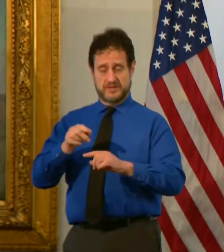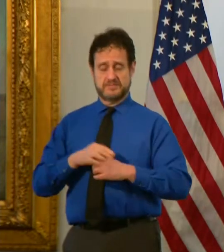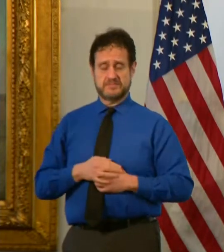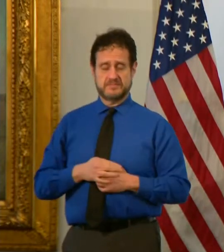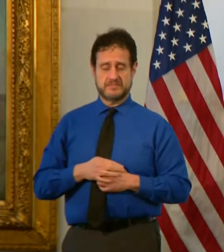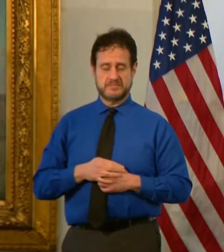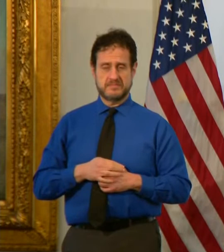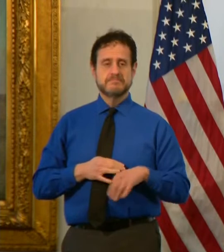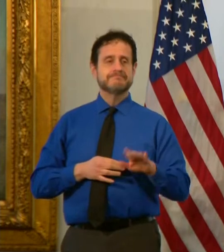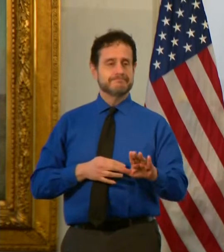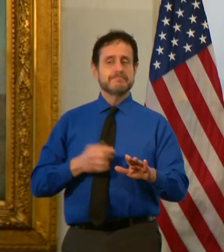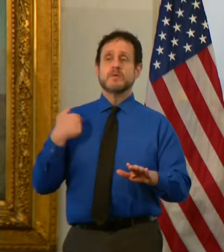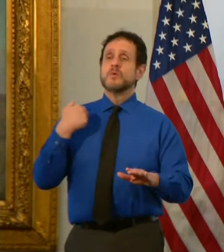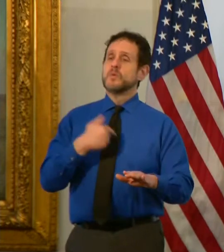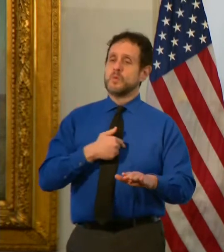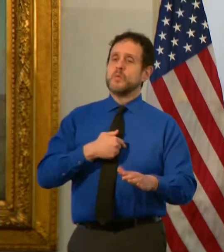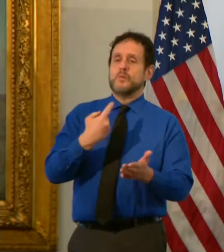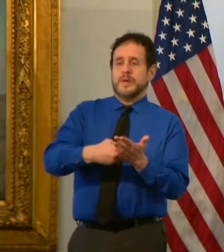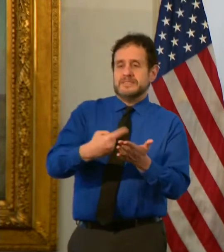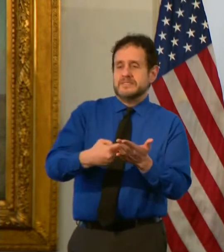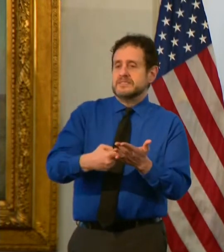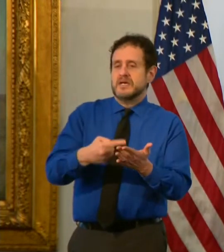we talk a lot about incarceration.